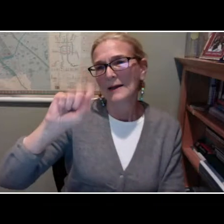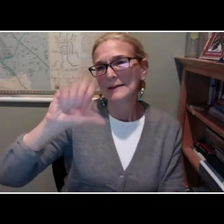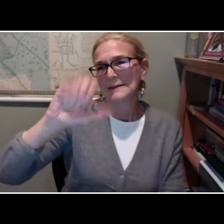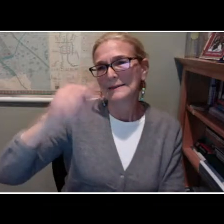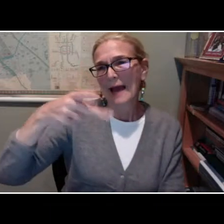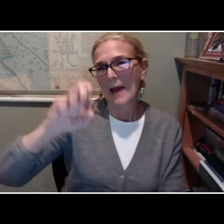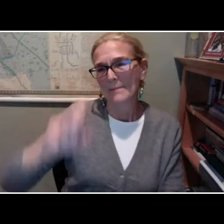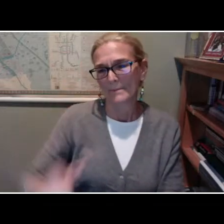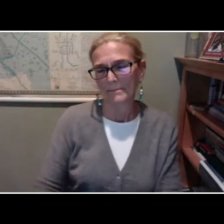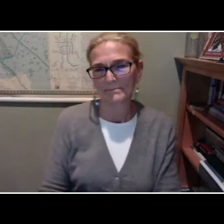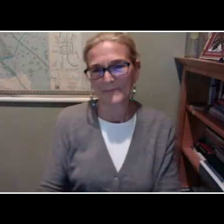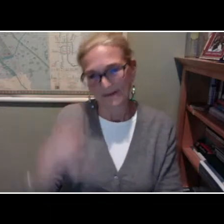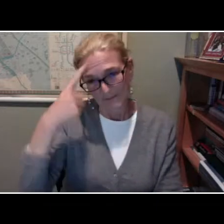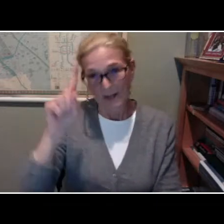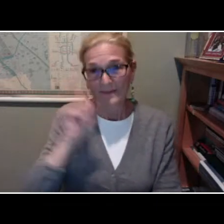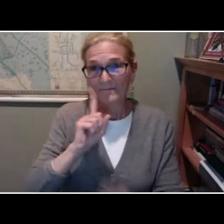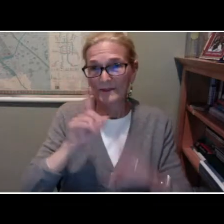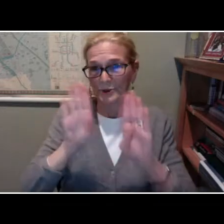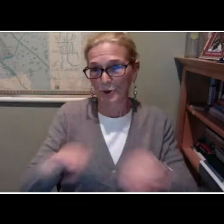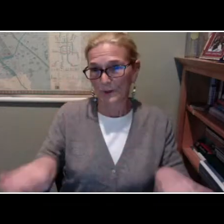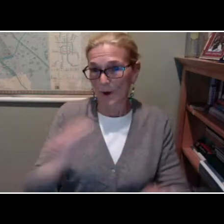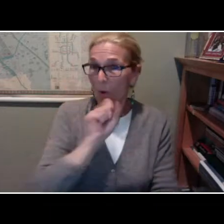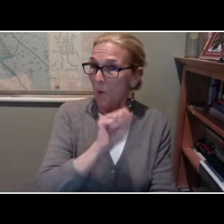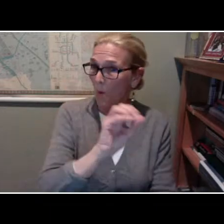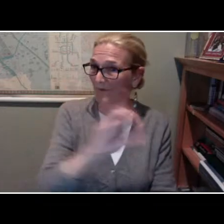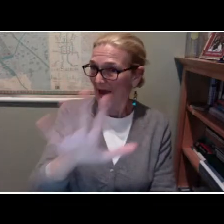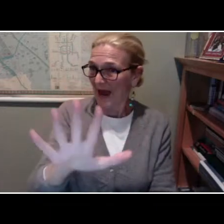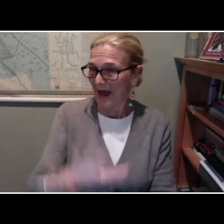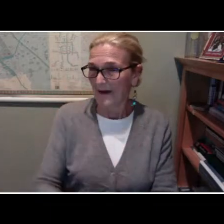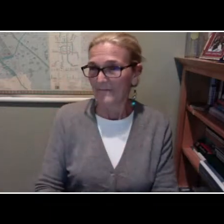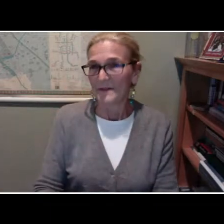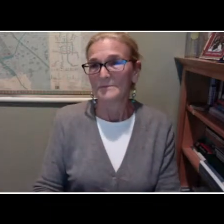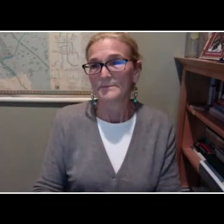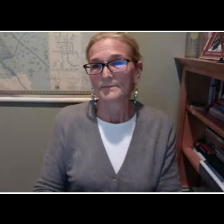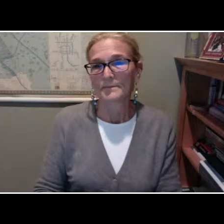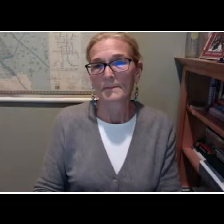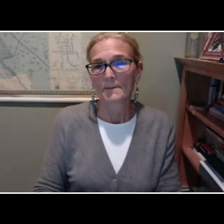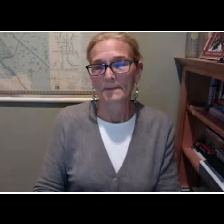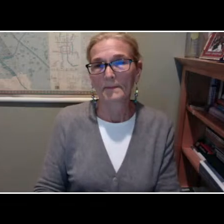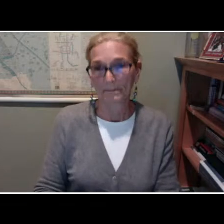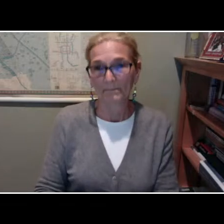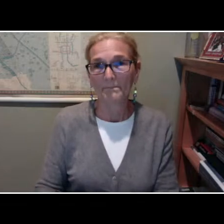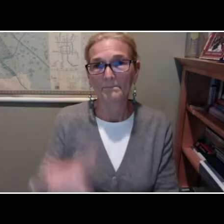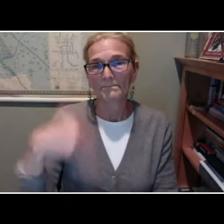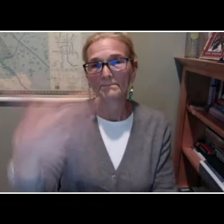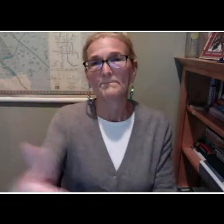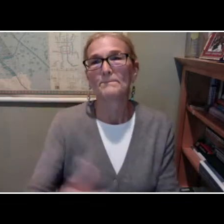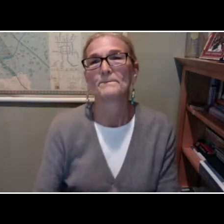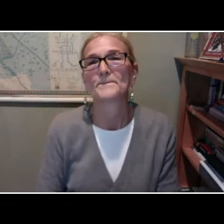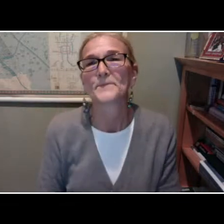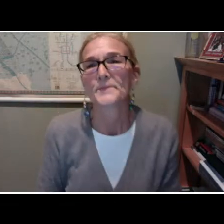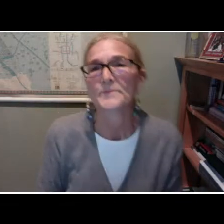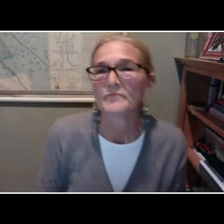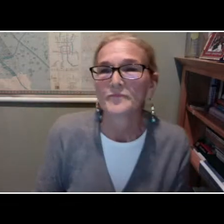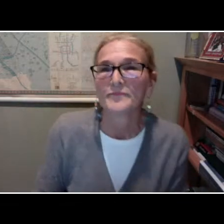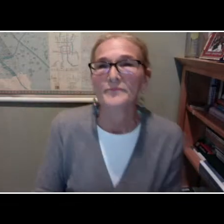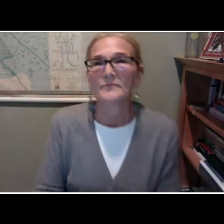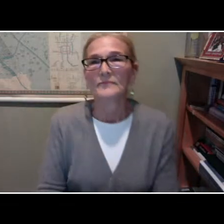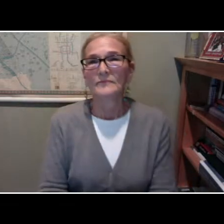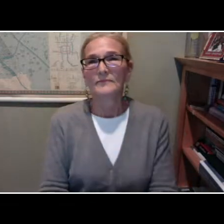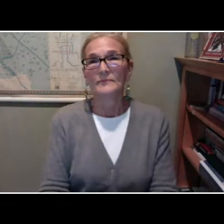plagued deaf students and in deaf education. We really want to change the landscape for age 0 to 5 deaf